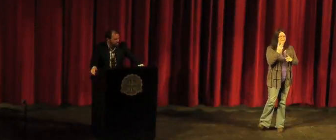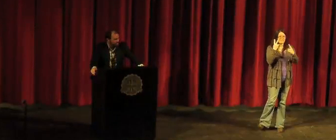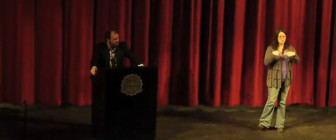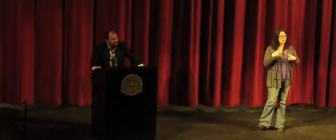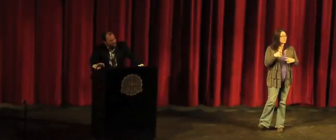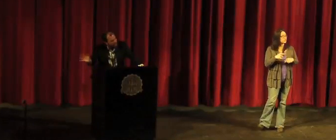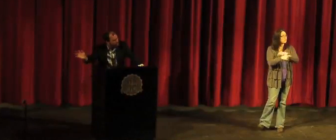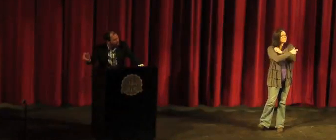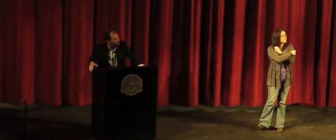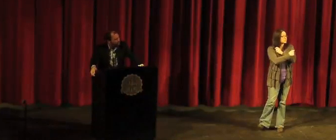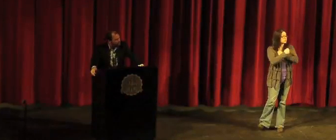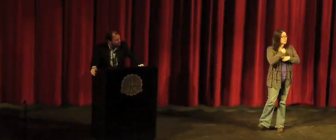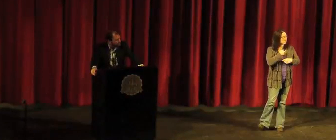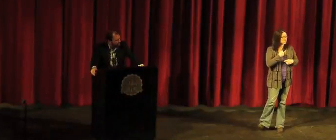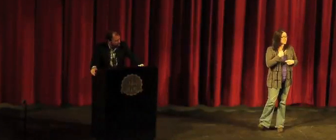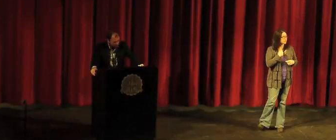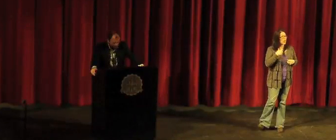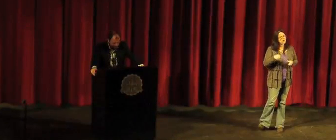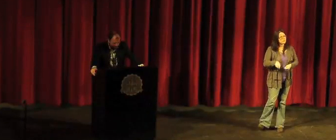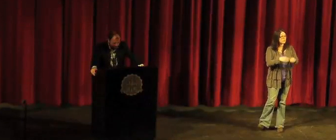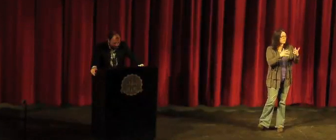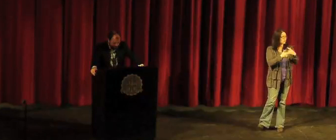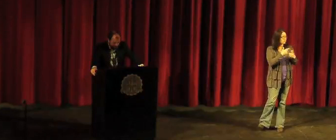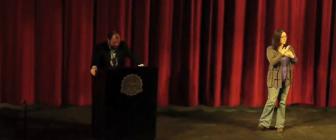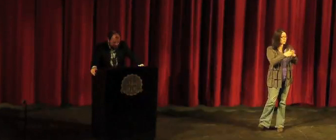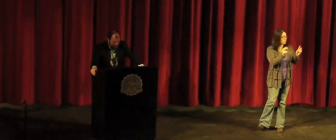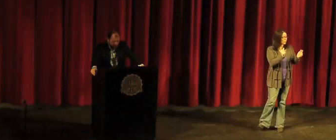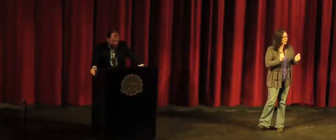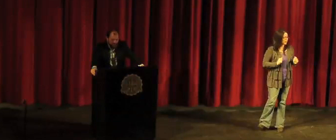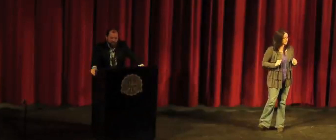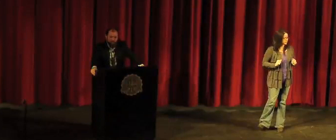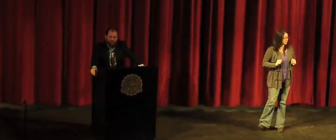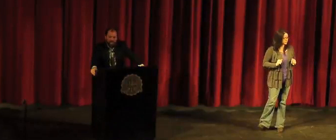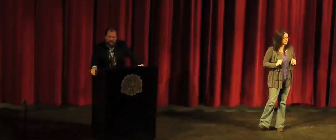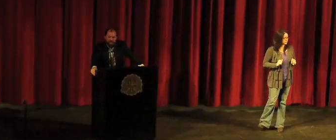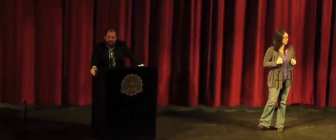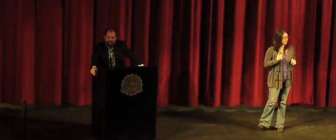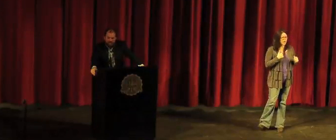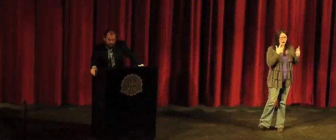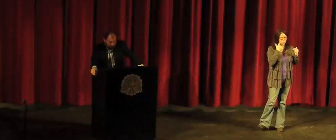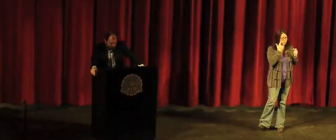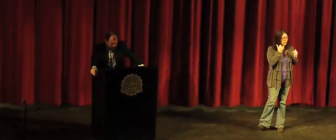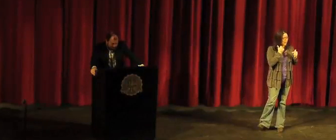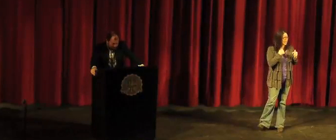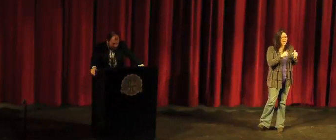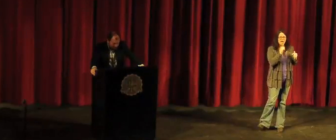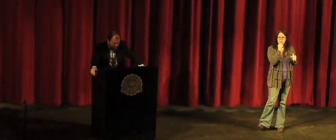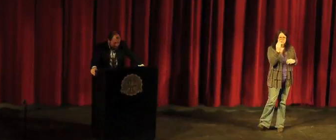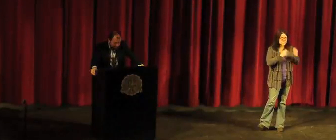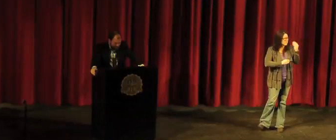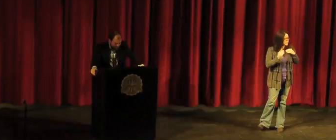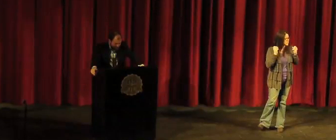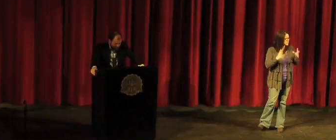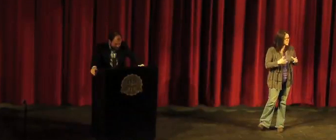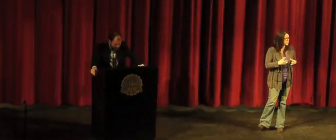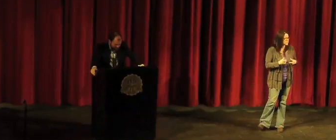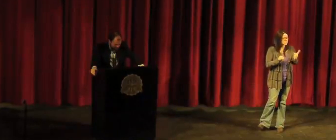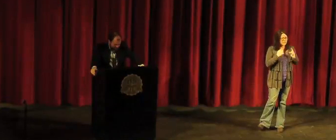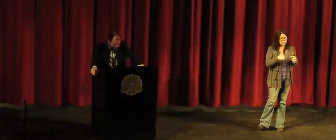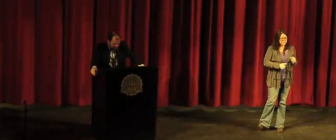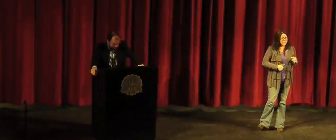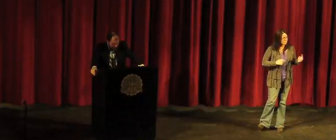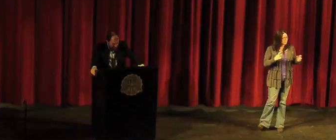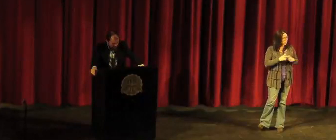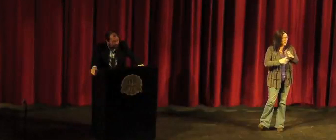me so that I would be removed from the room quickly. I'd cry, I wouldn't eat, and it gave me stomach